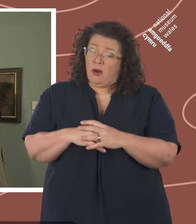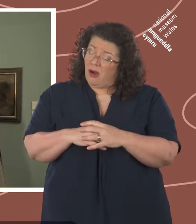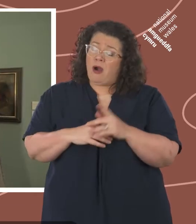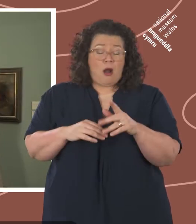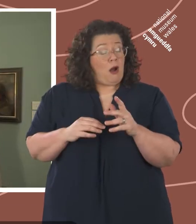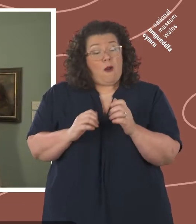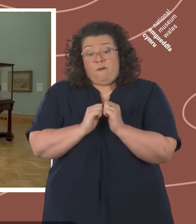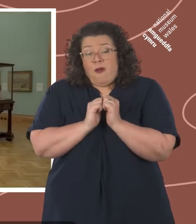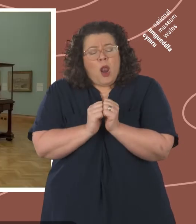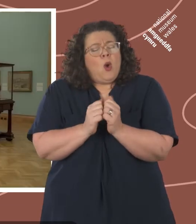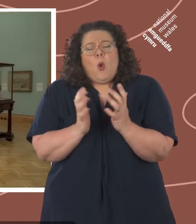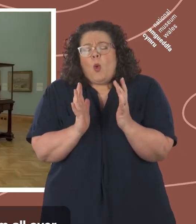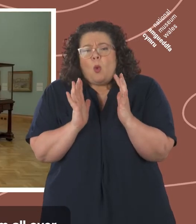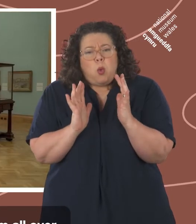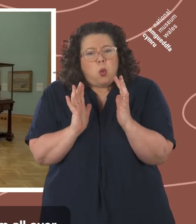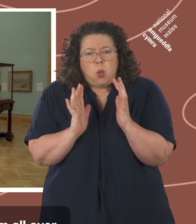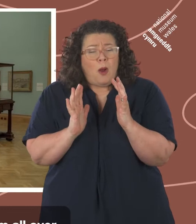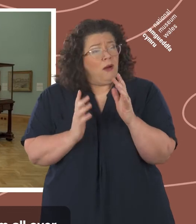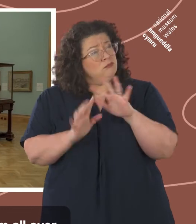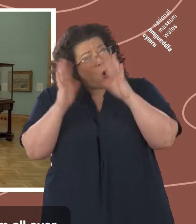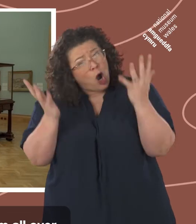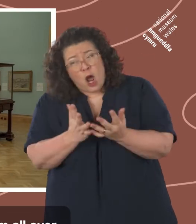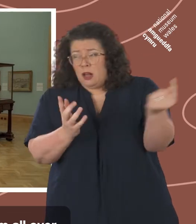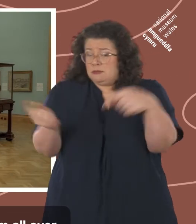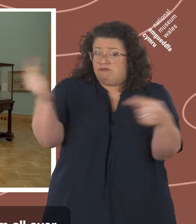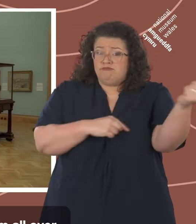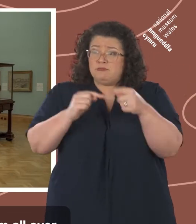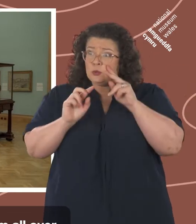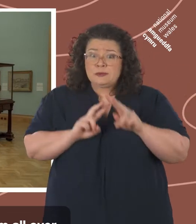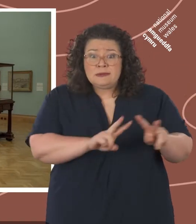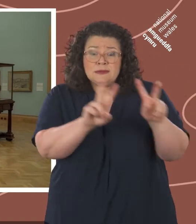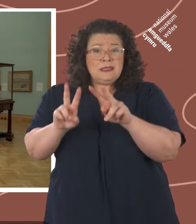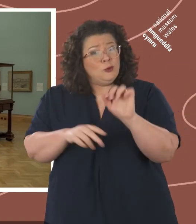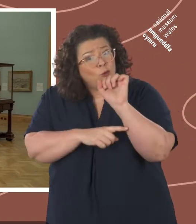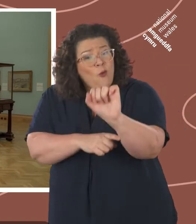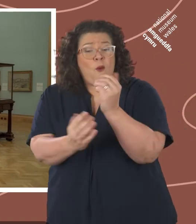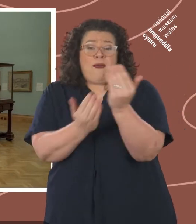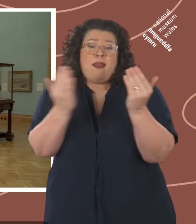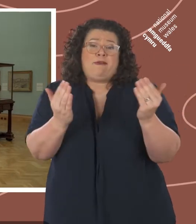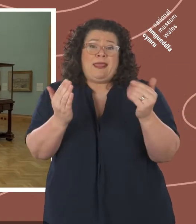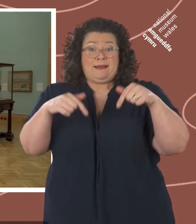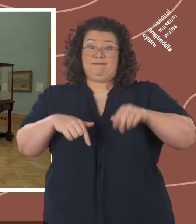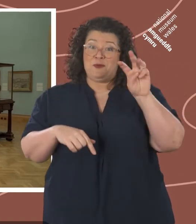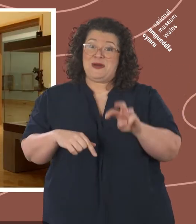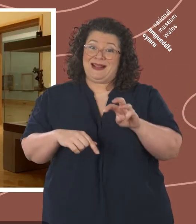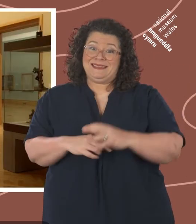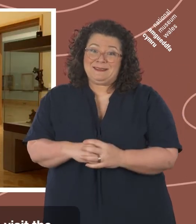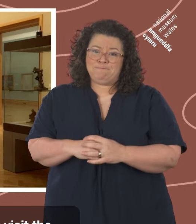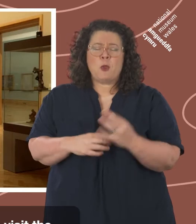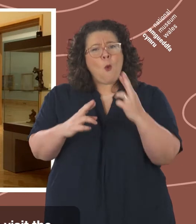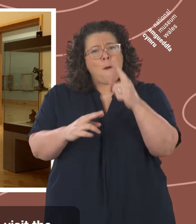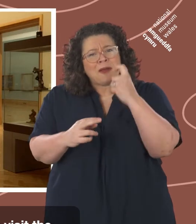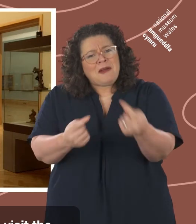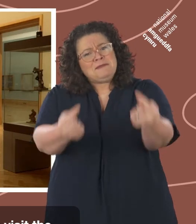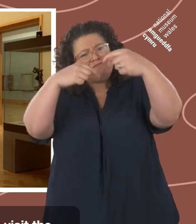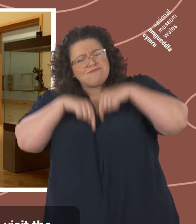These pieces of art are priceless and people come from all over the world to see them in your gallery in Wales. We hope